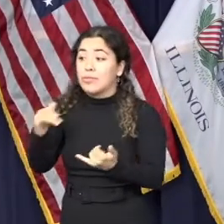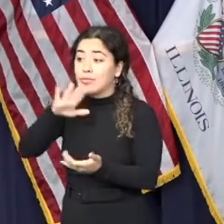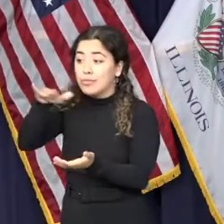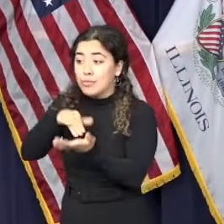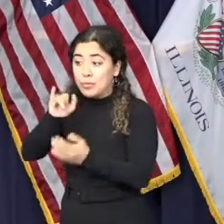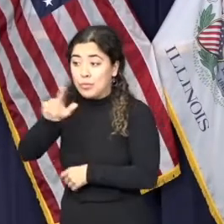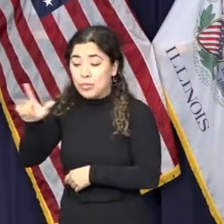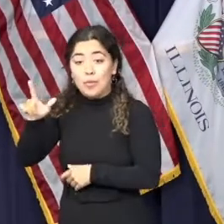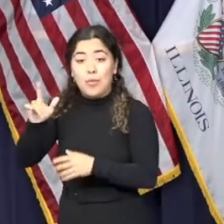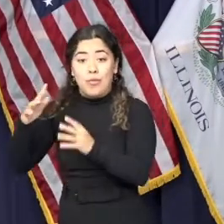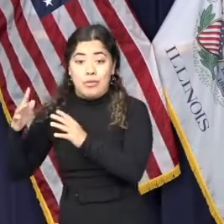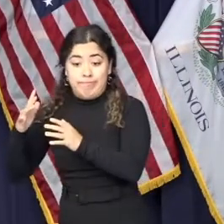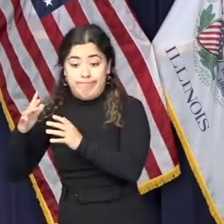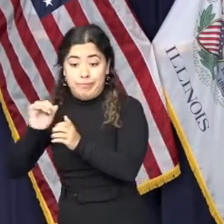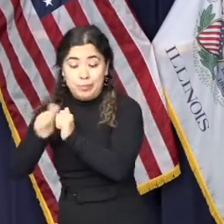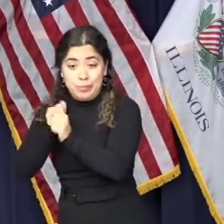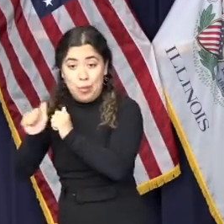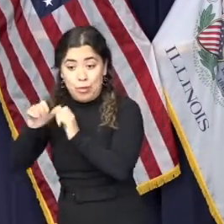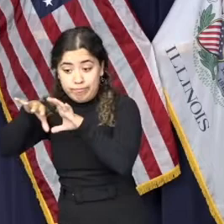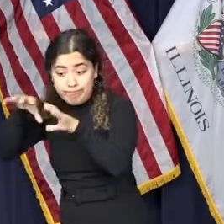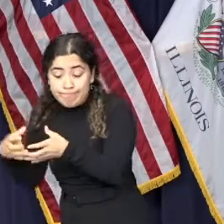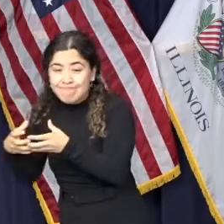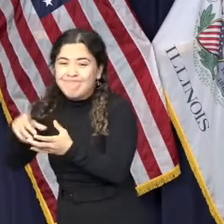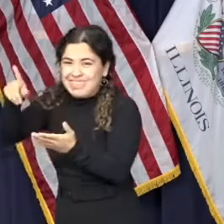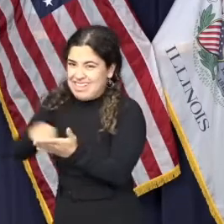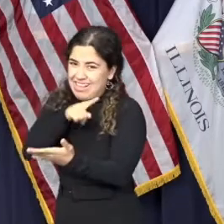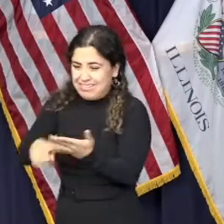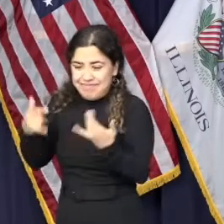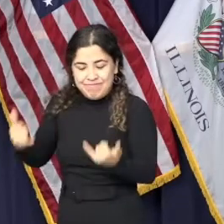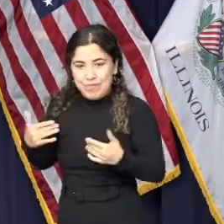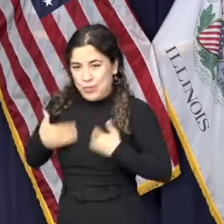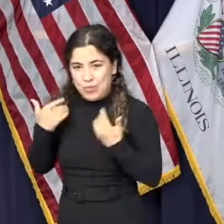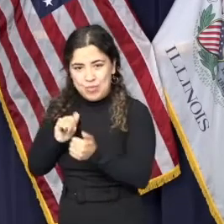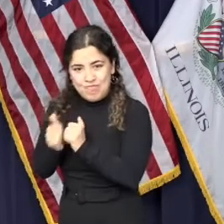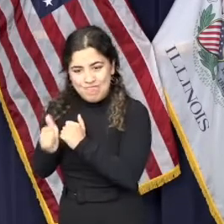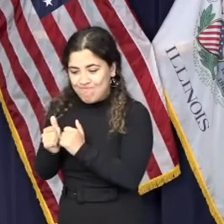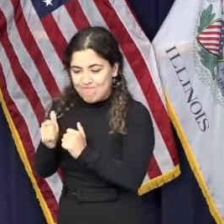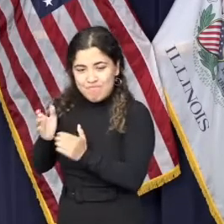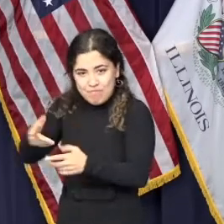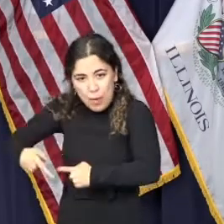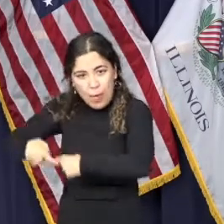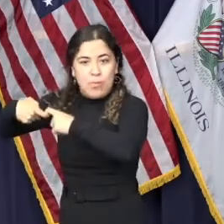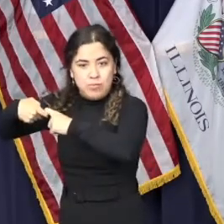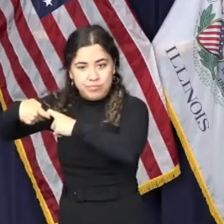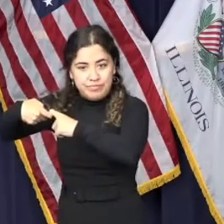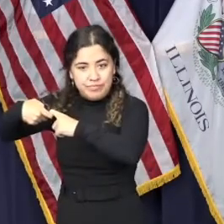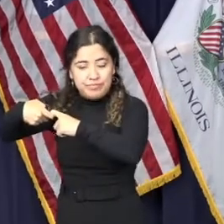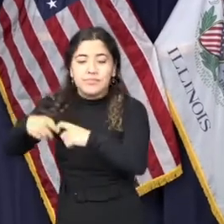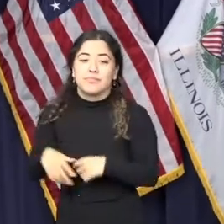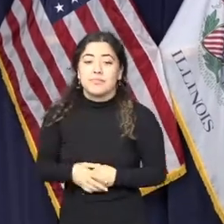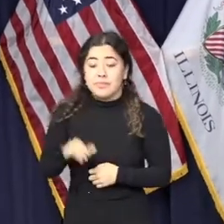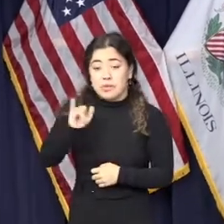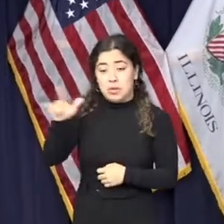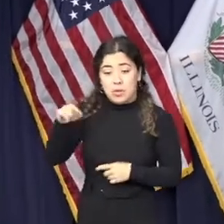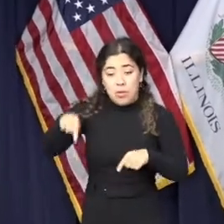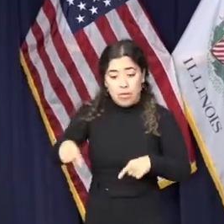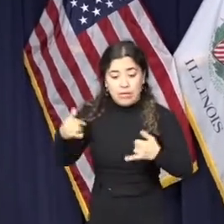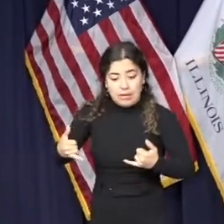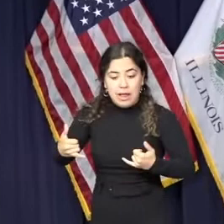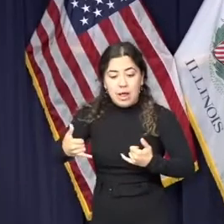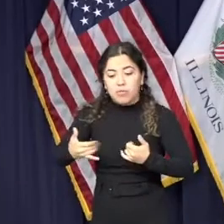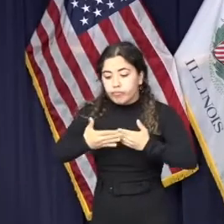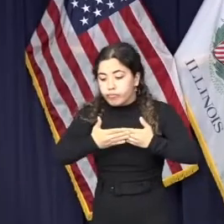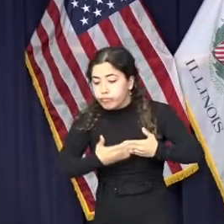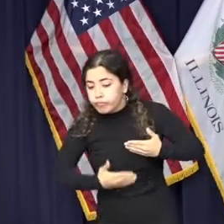season. On Sunday, the football program in Tuscola, Illinois, cut off all activities until